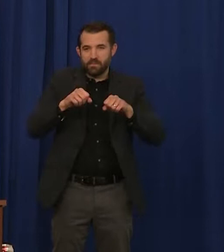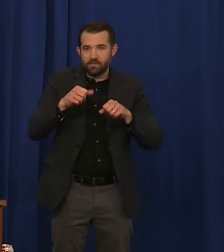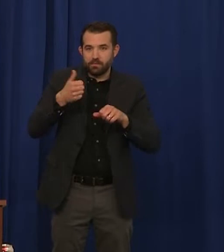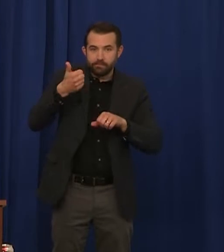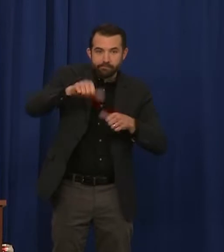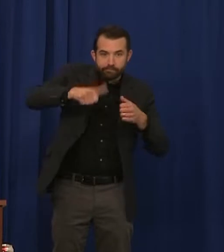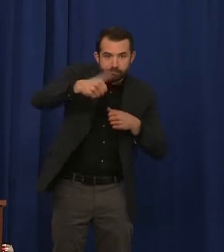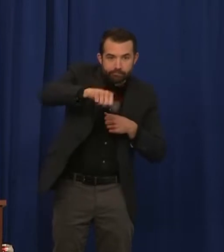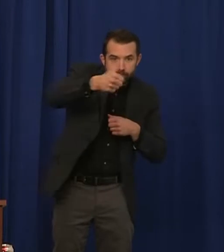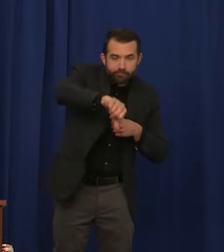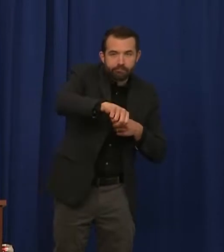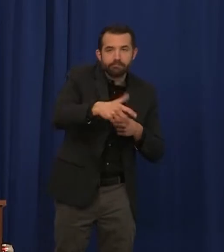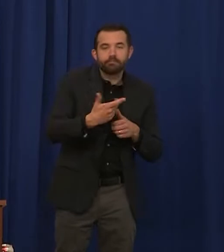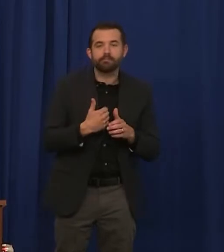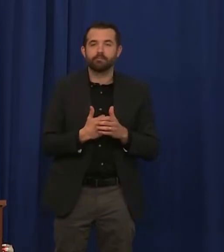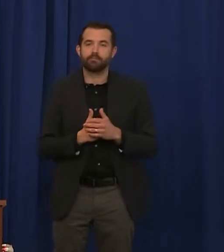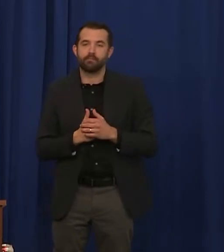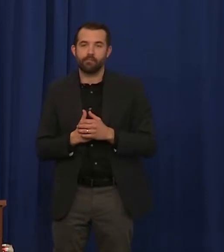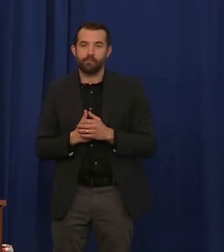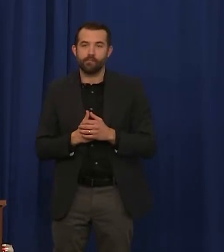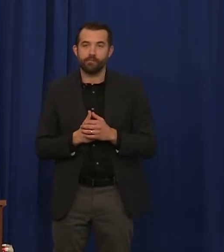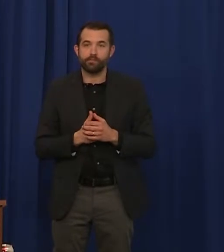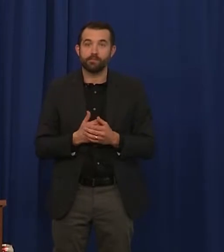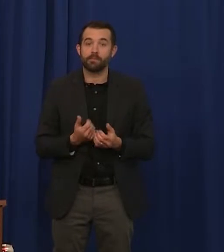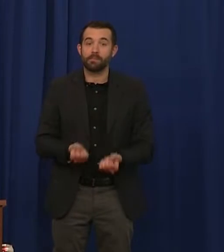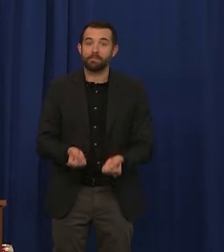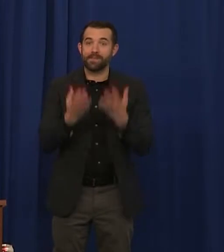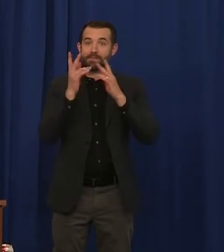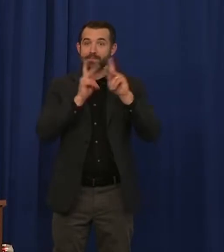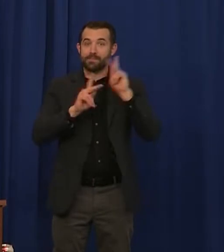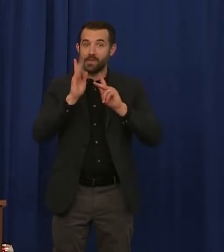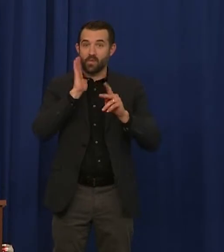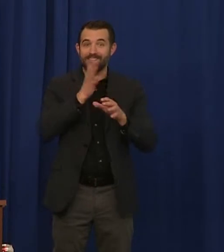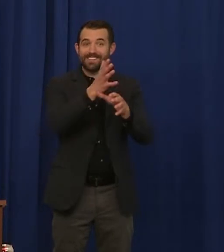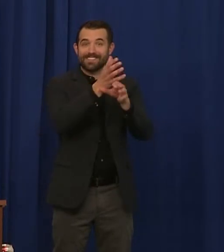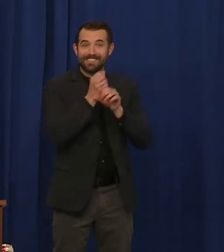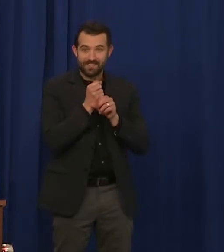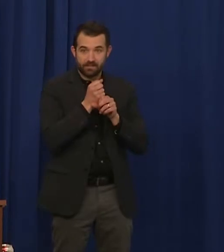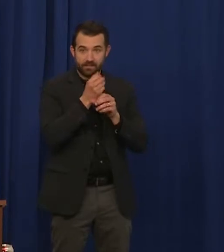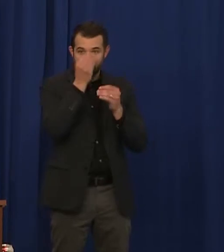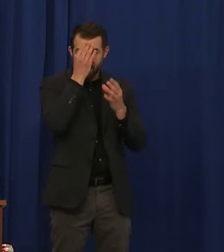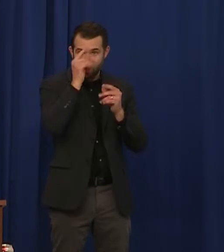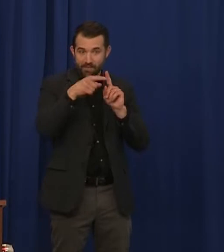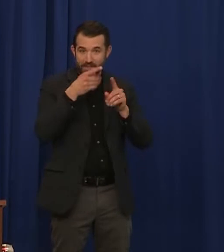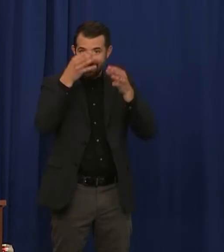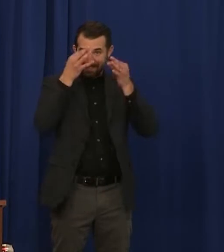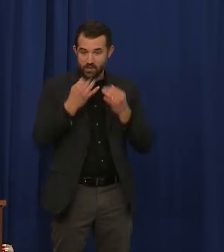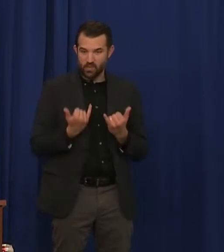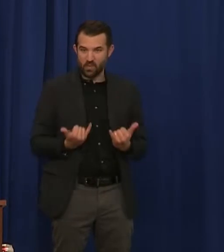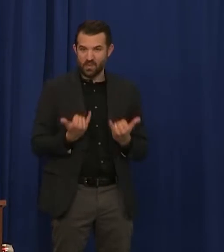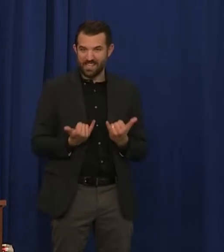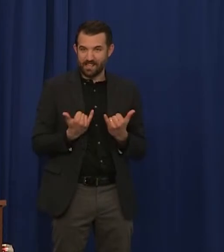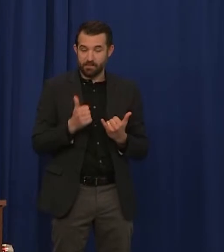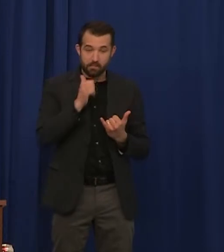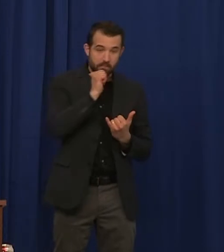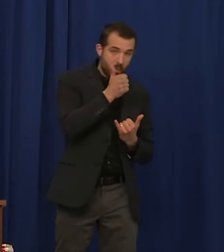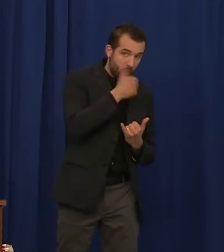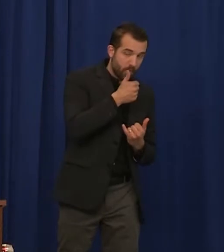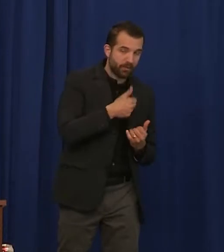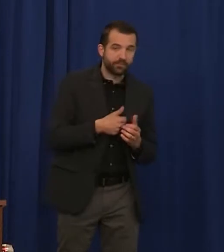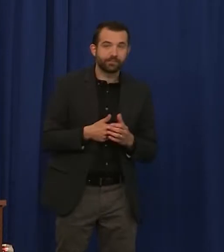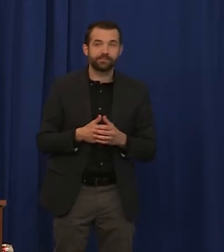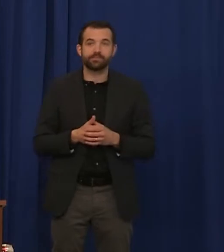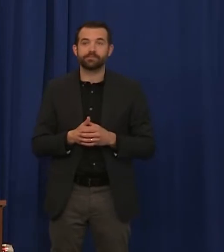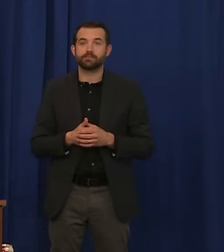Many people will begin receiving information about those decisions today or tomorrow. If